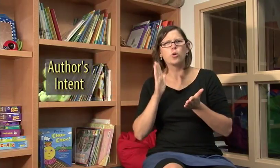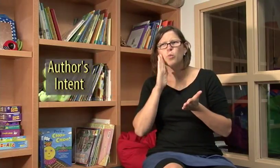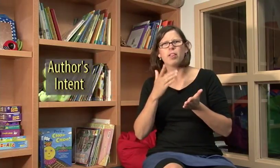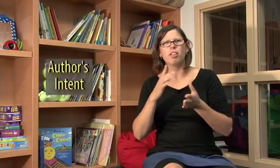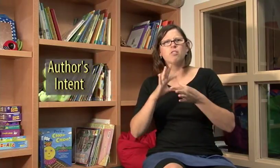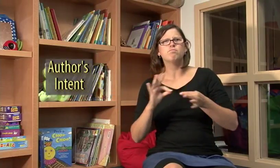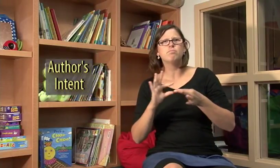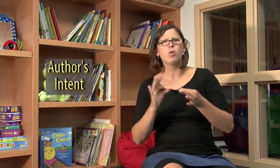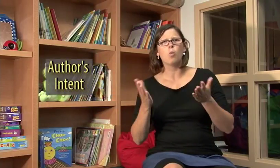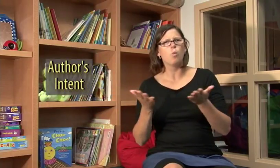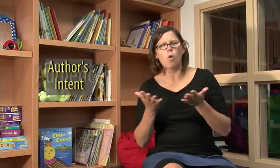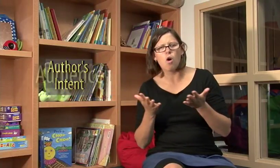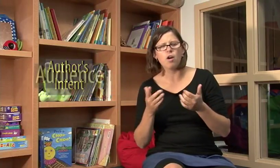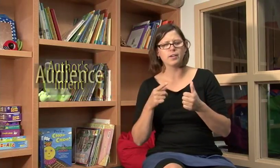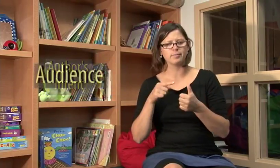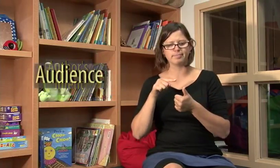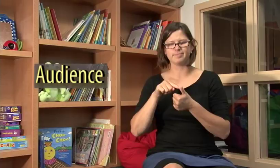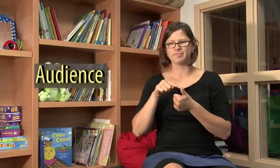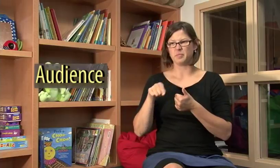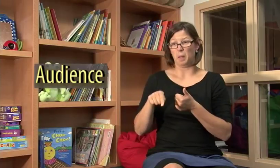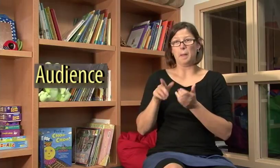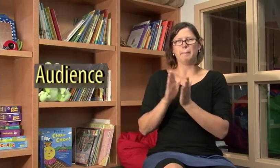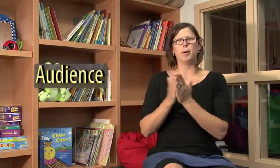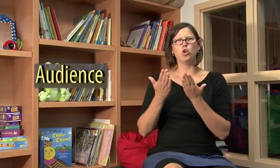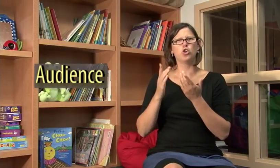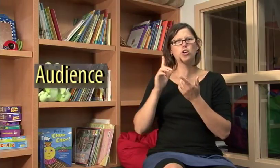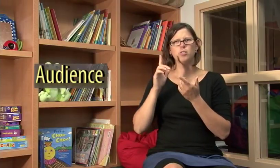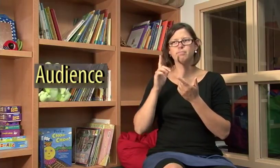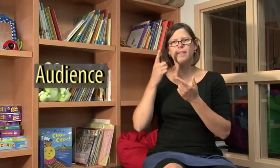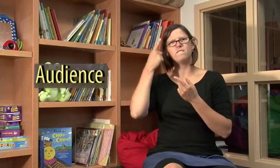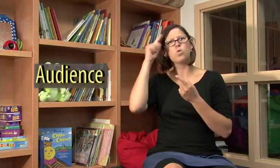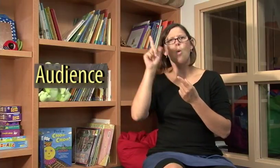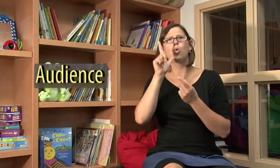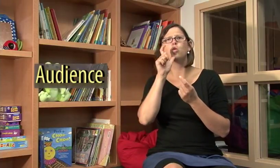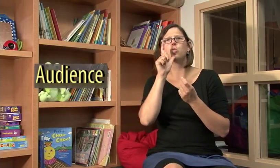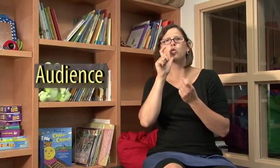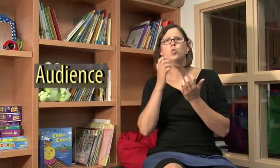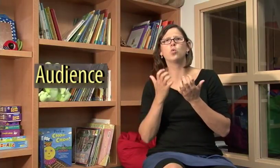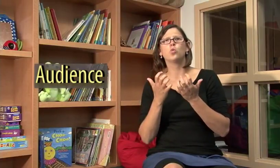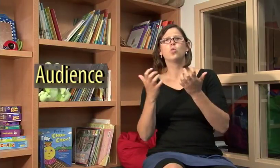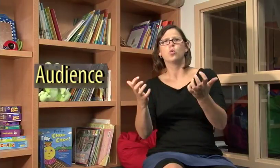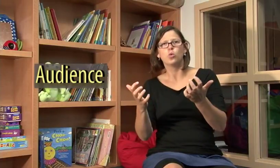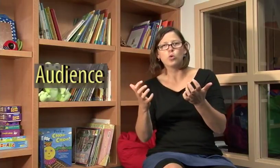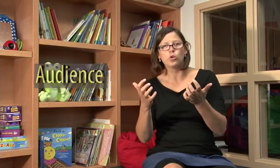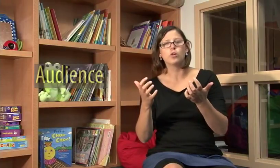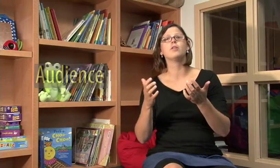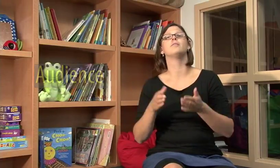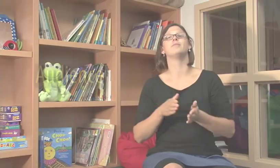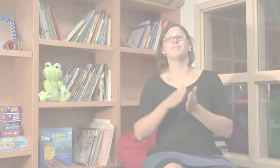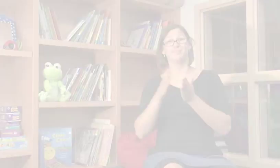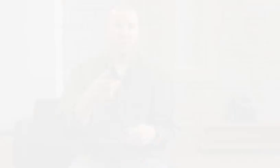And what the author will comment on. And who is the book for? Who is the audience?